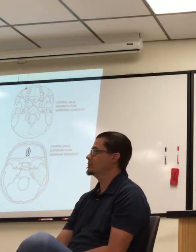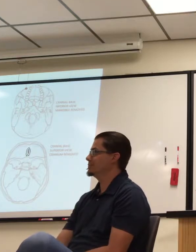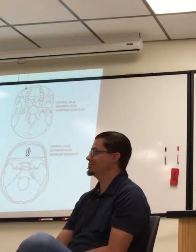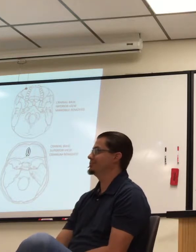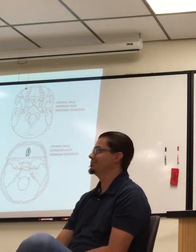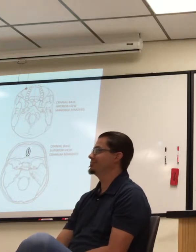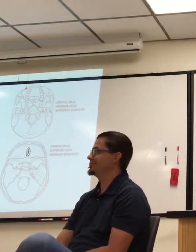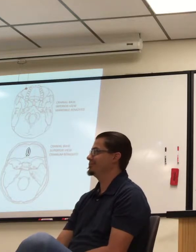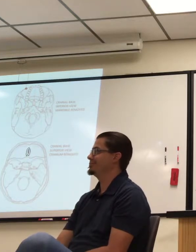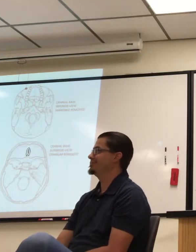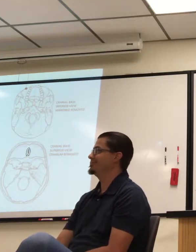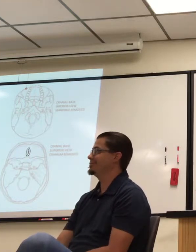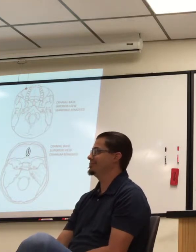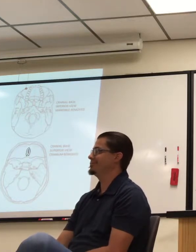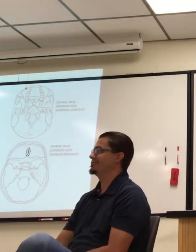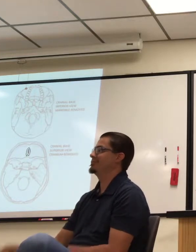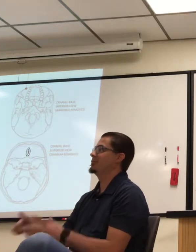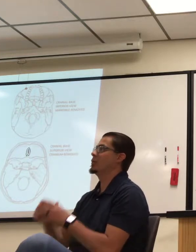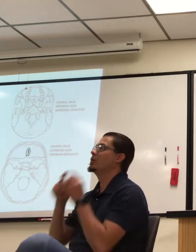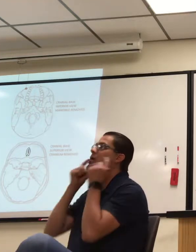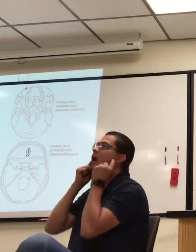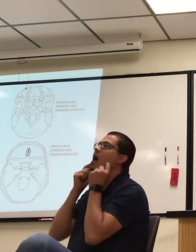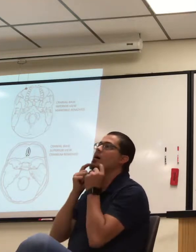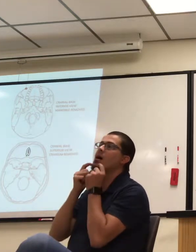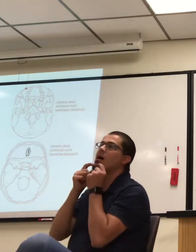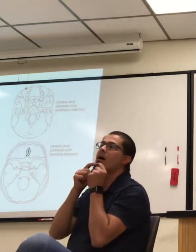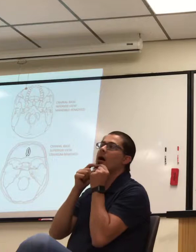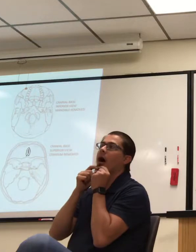Let's start with the mandible.